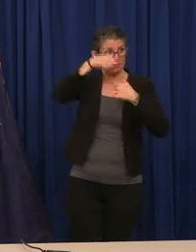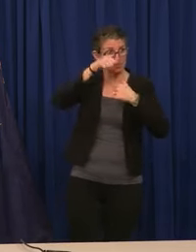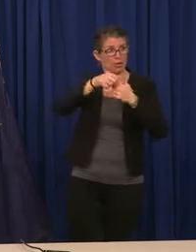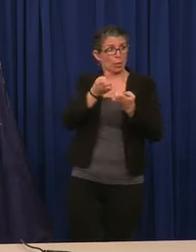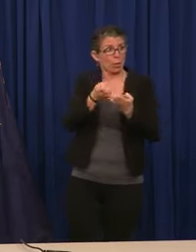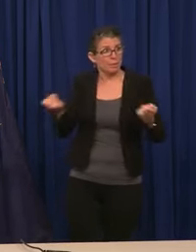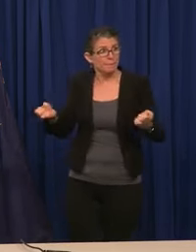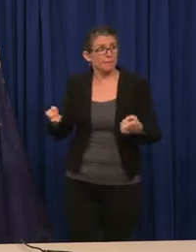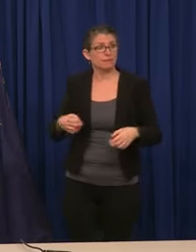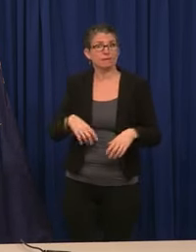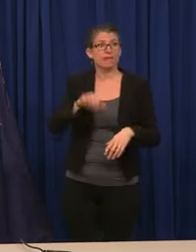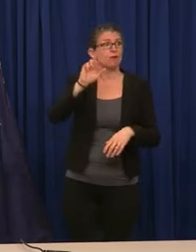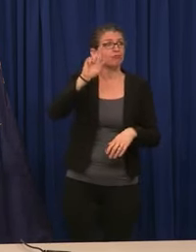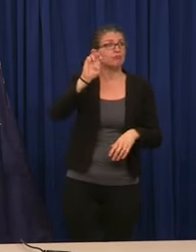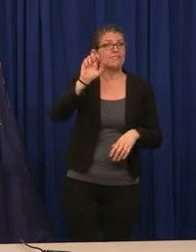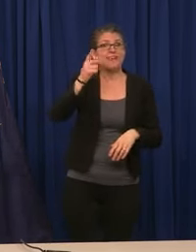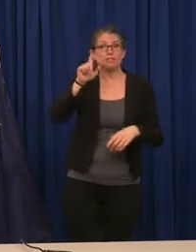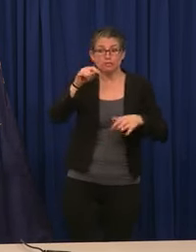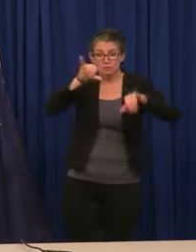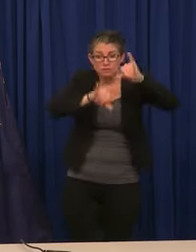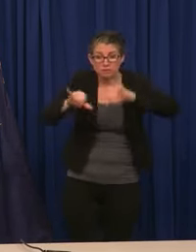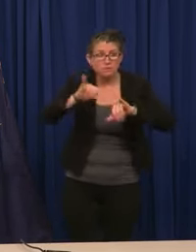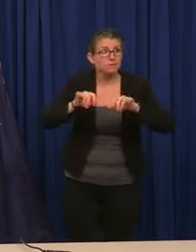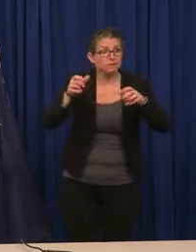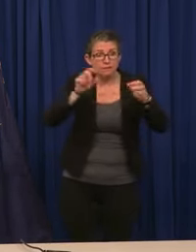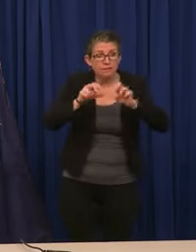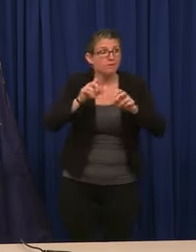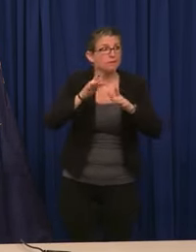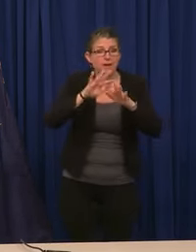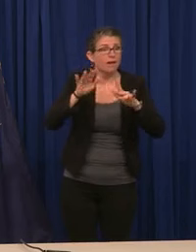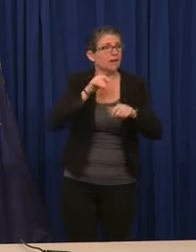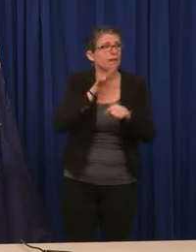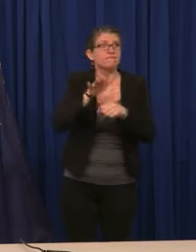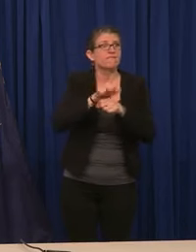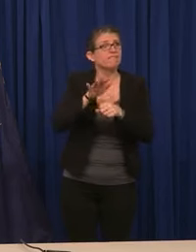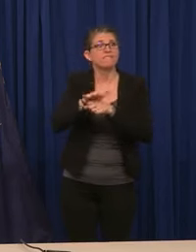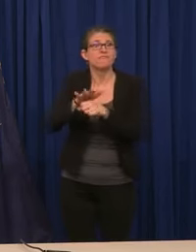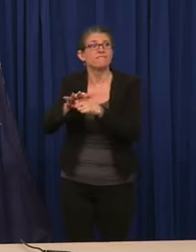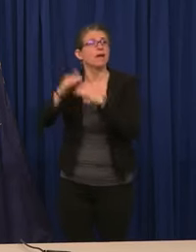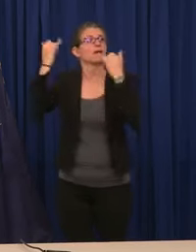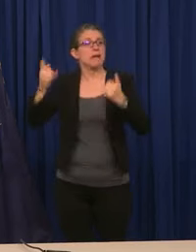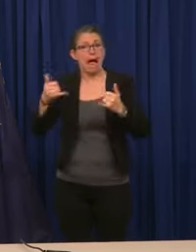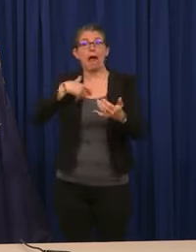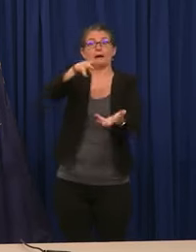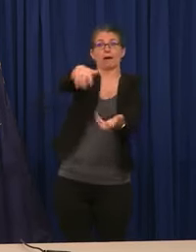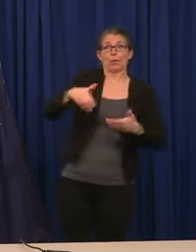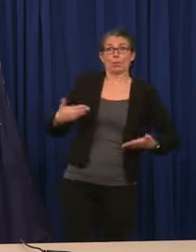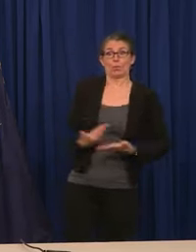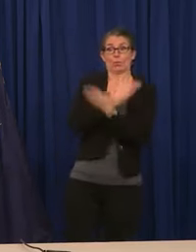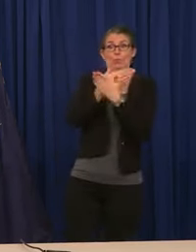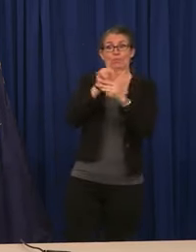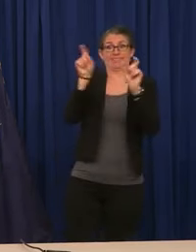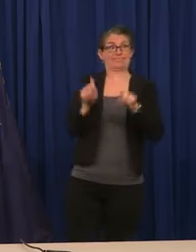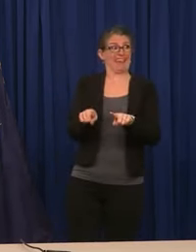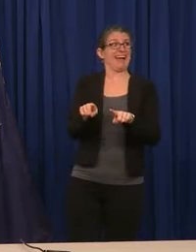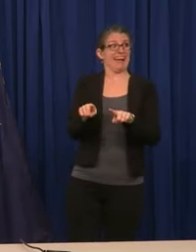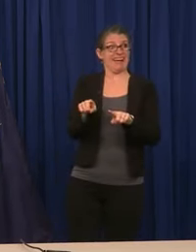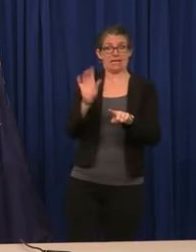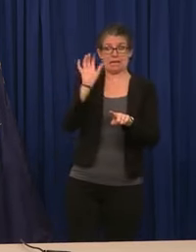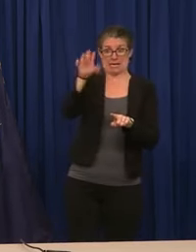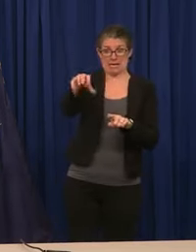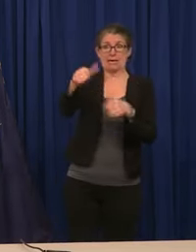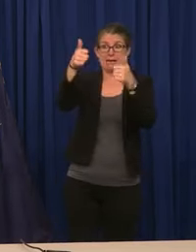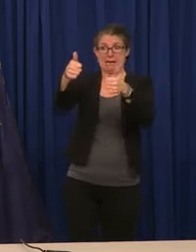we isolate anyways, et cetera. So that's, you know, there's, again, good scientific questions. I know that the colleagues and